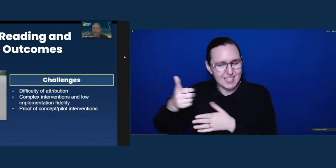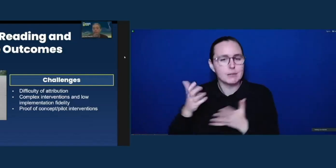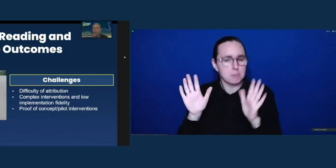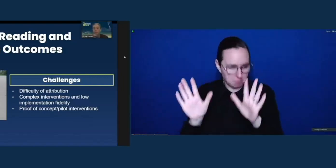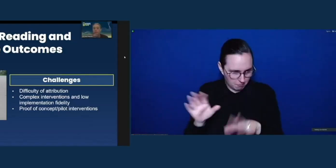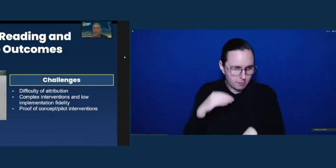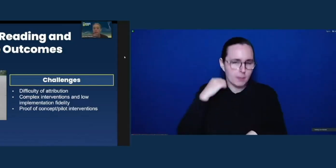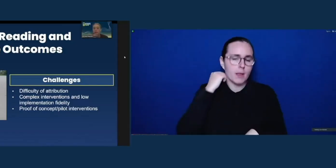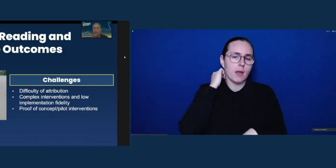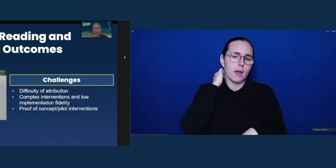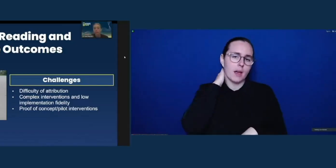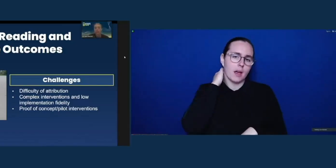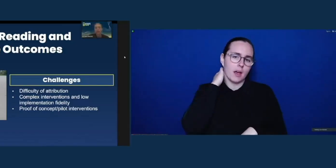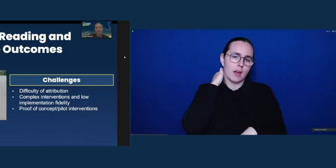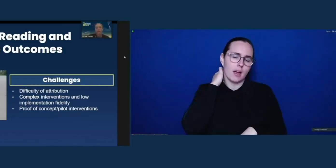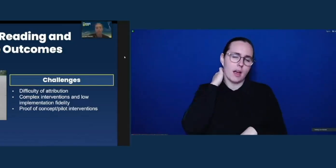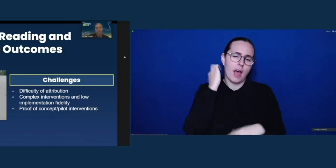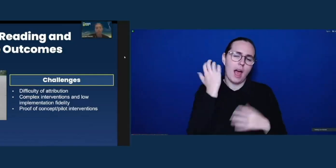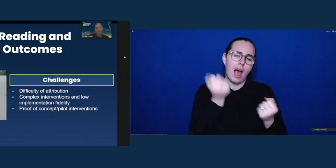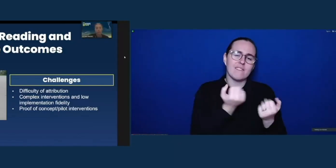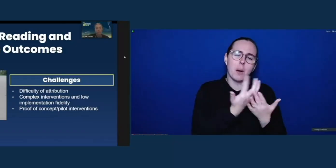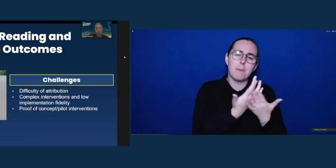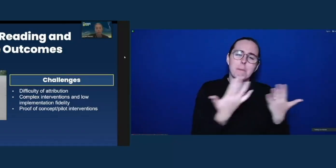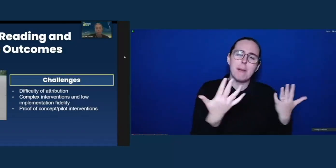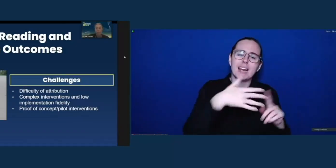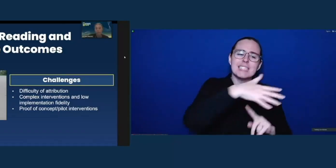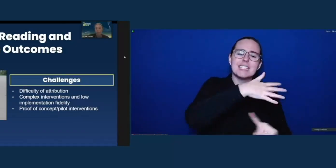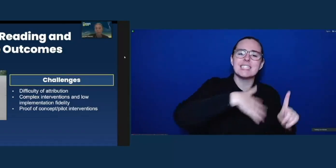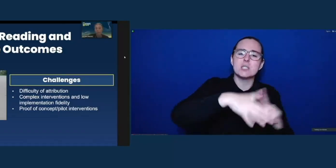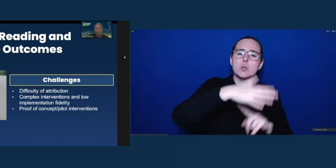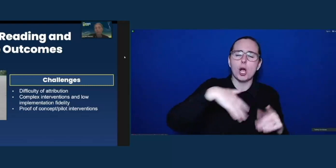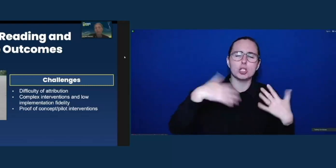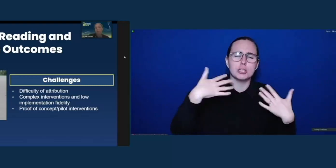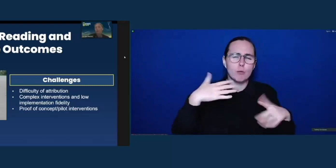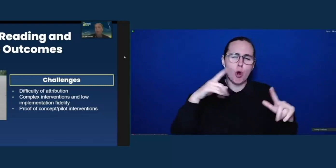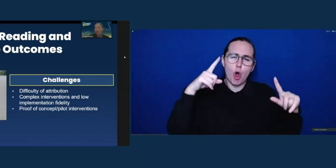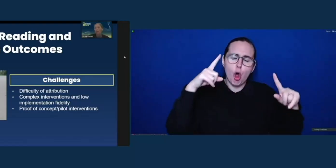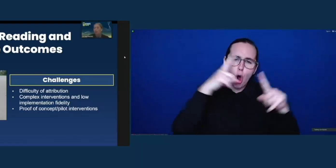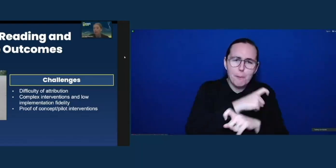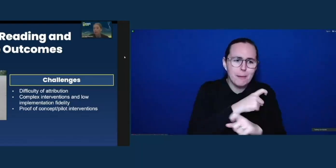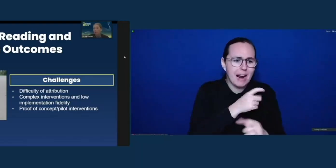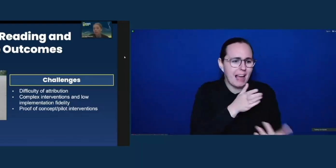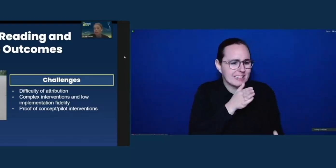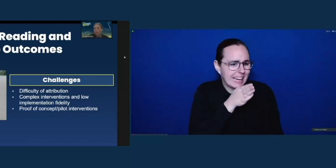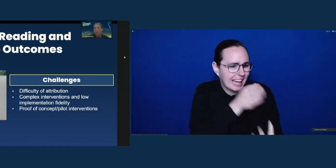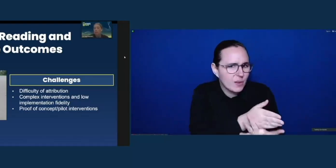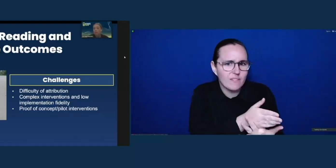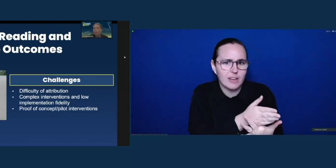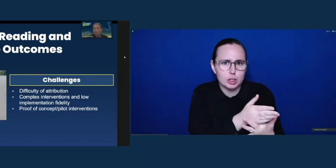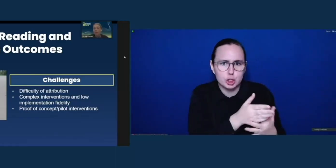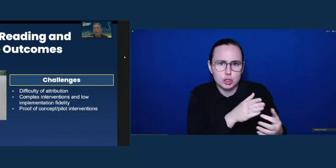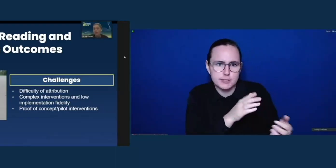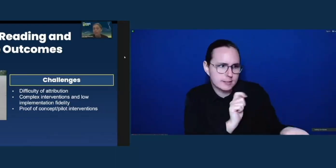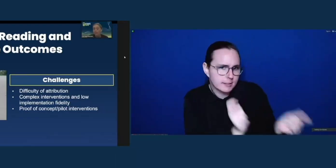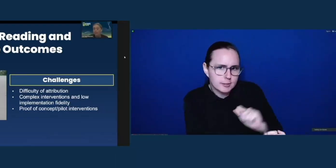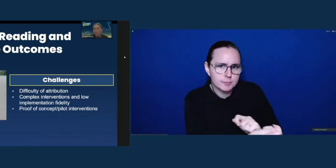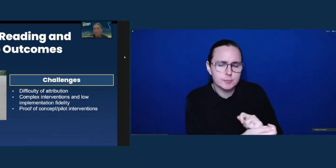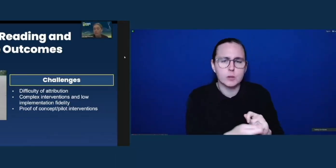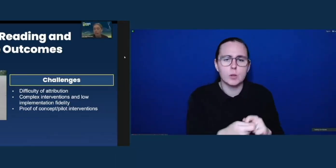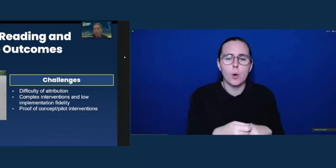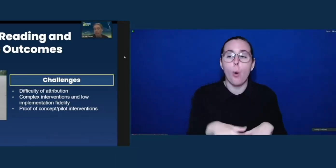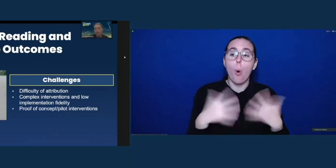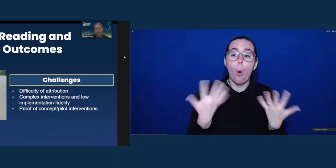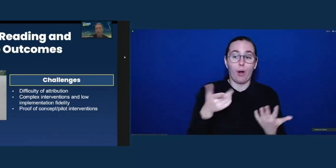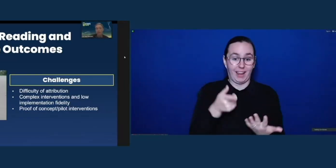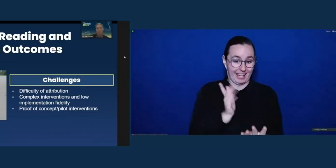complex interventions and interventions that were relatively young in their life cycle, meaning that they hadn't been